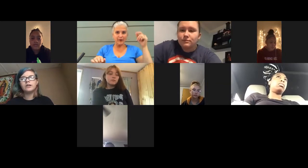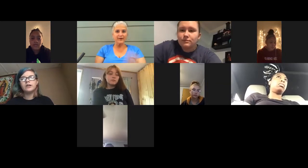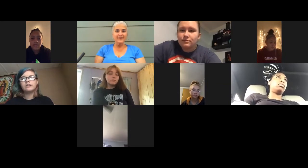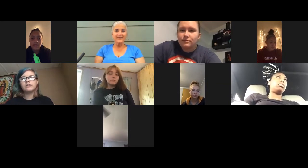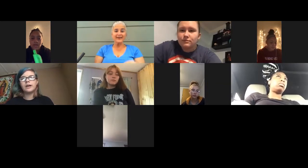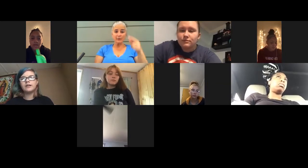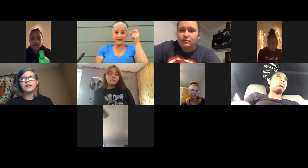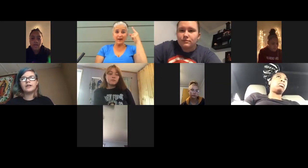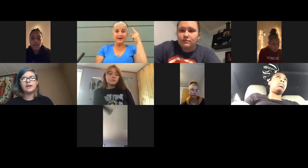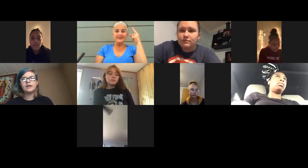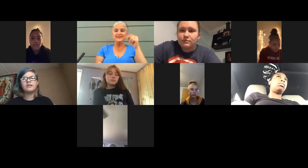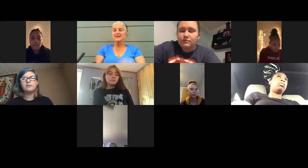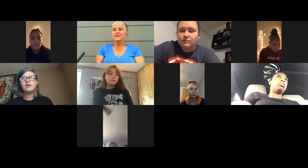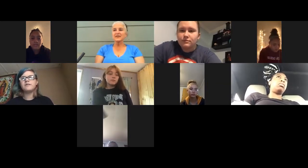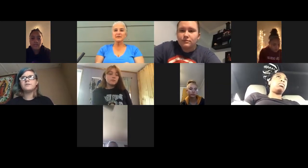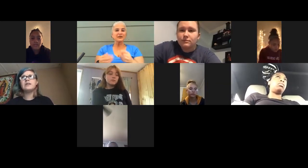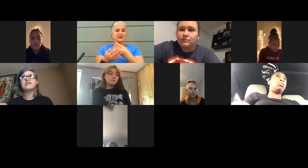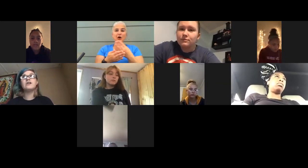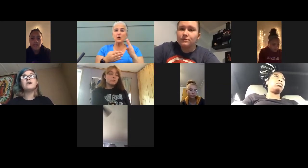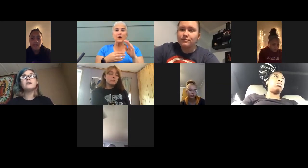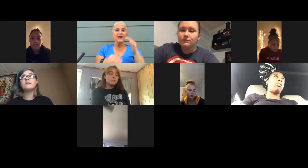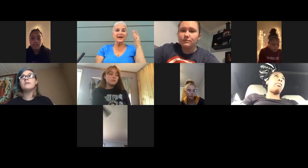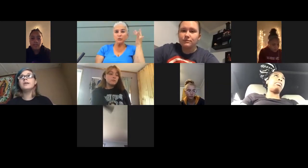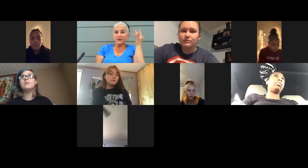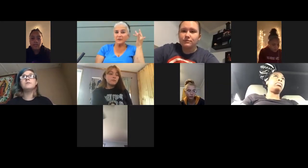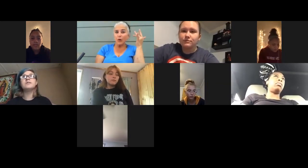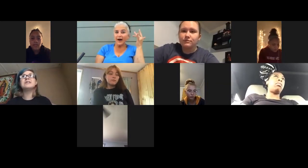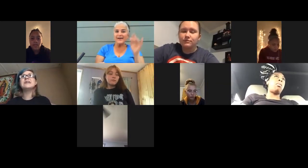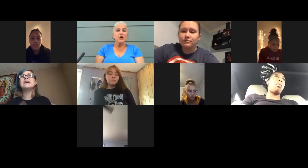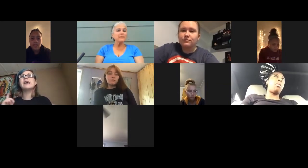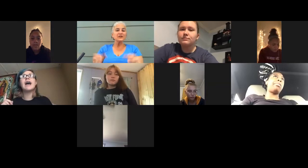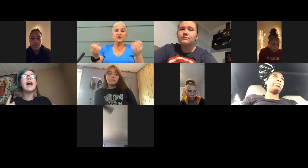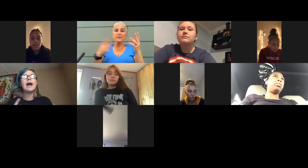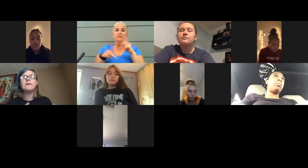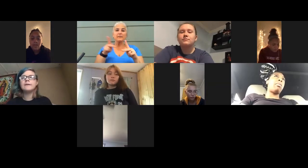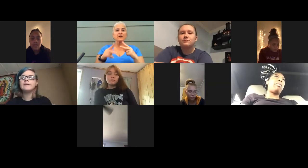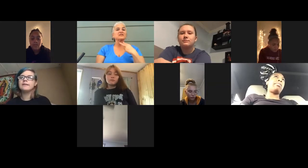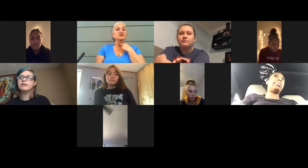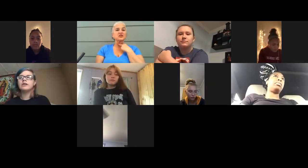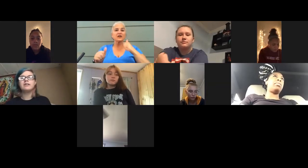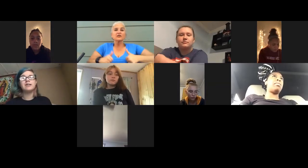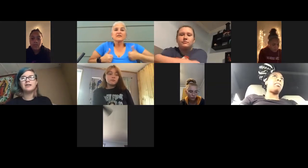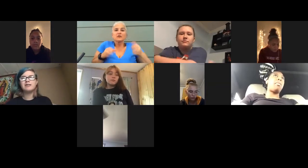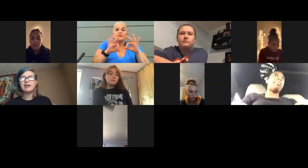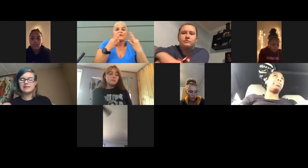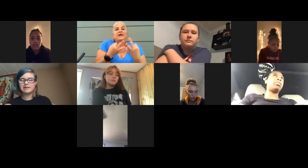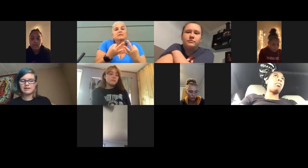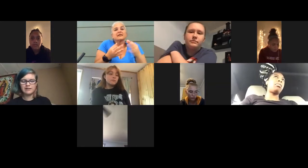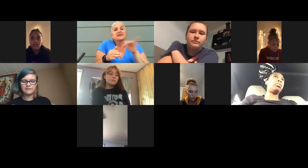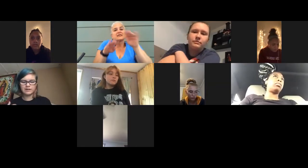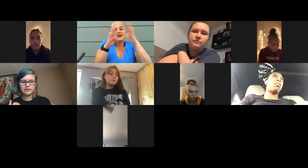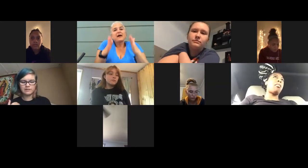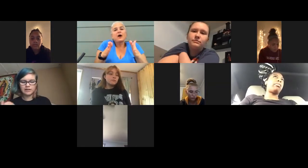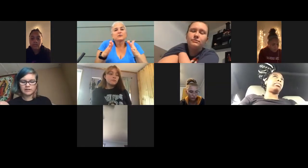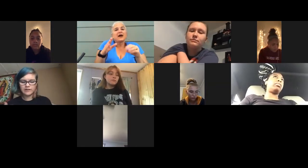this summer. And I realized that it's because why? Because so many people have been stuck living with their